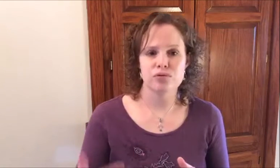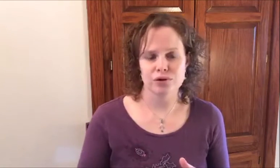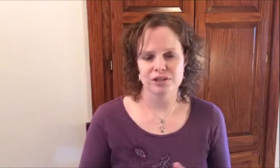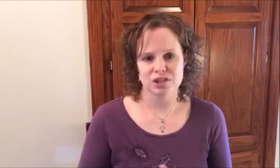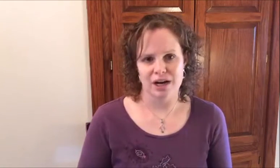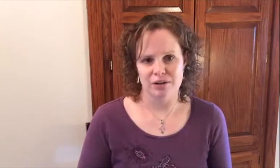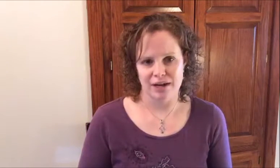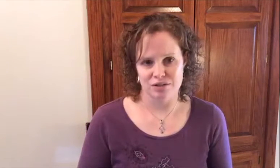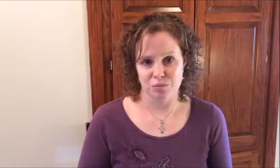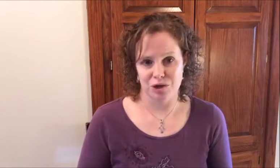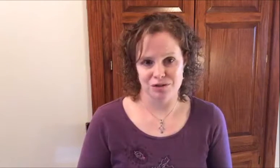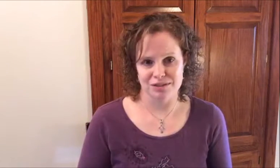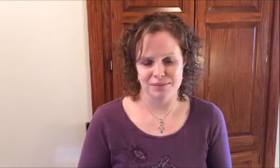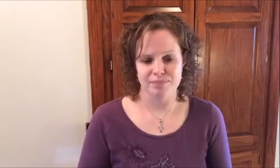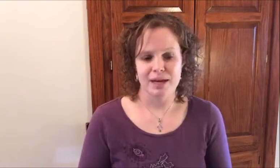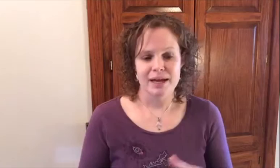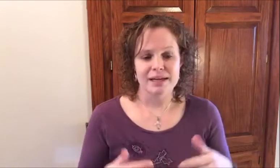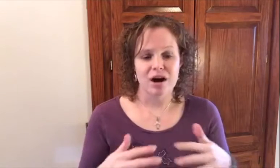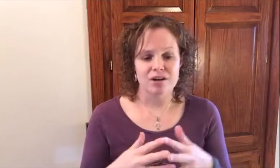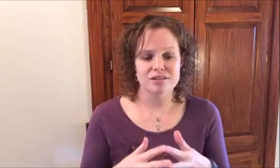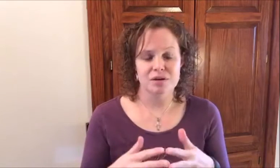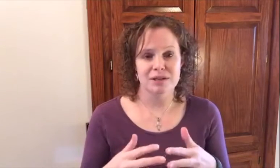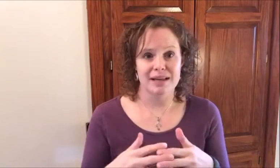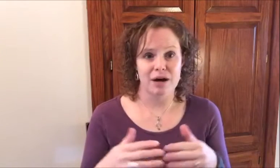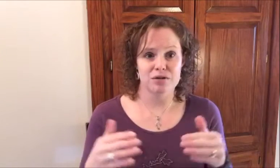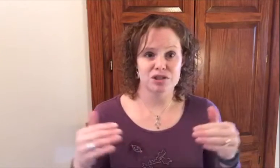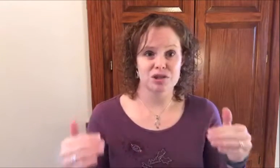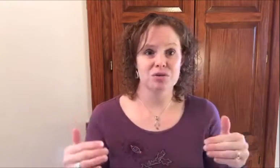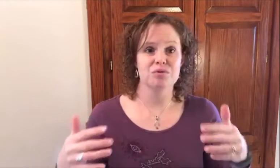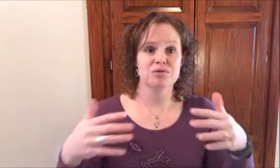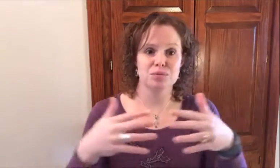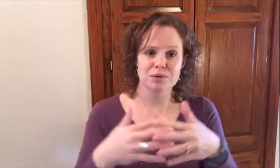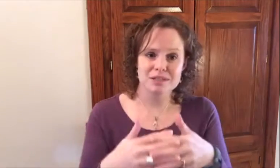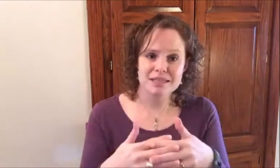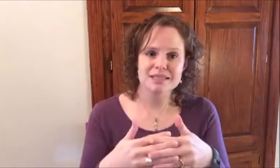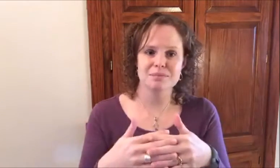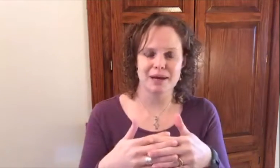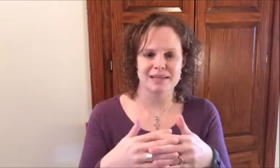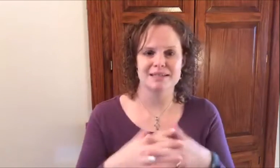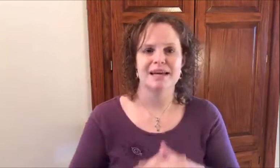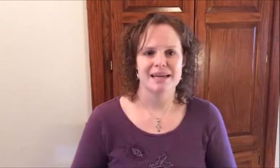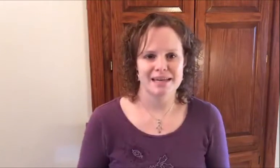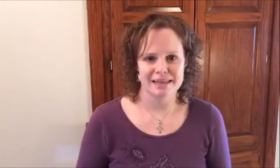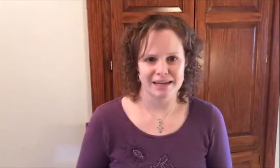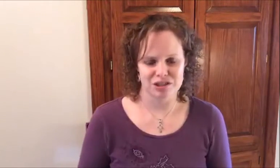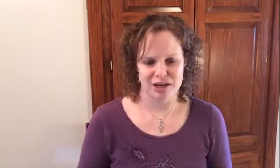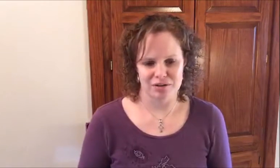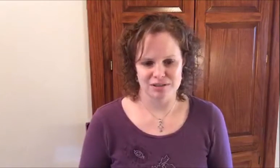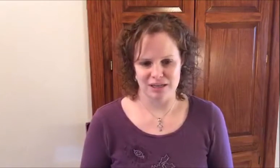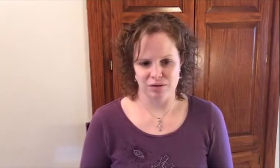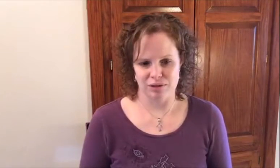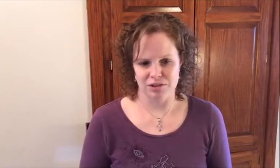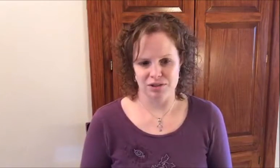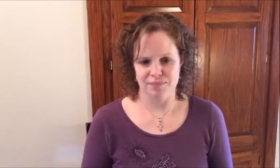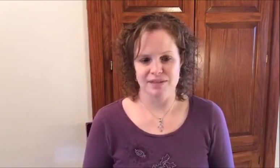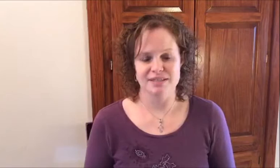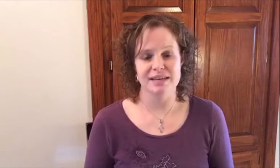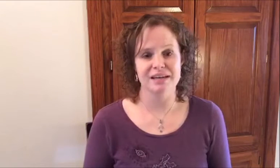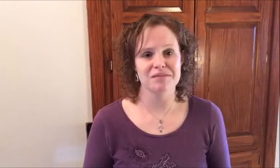before the child has words. It also allows you to participate in that child's language. Second of